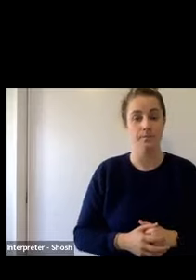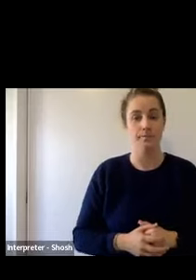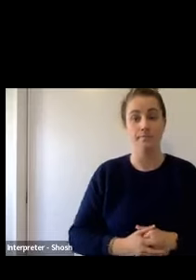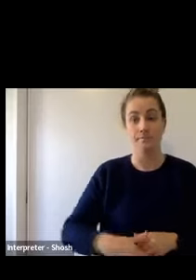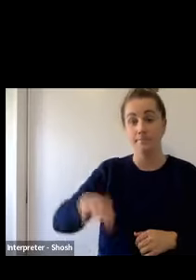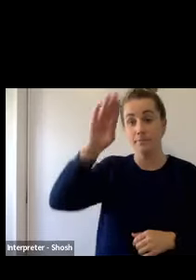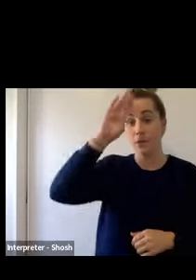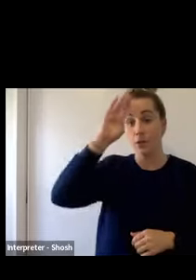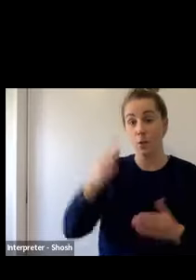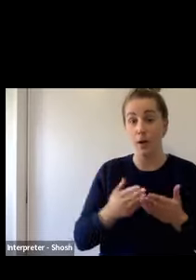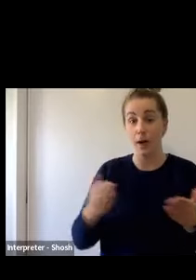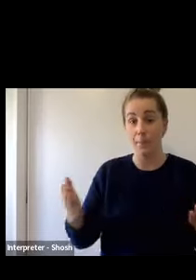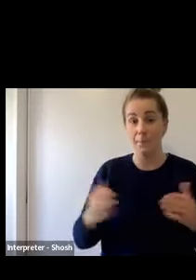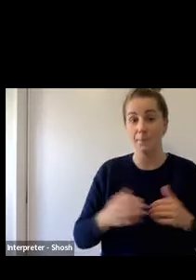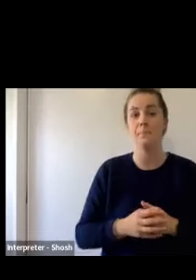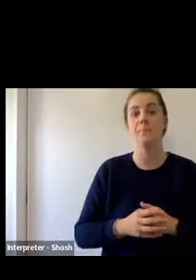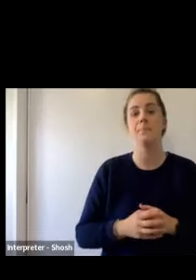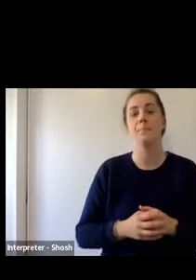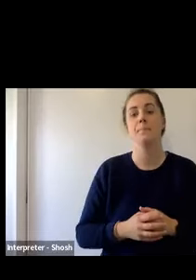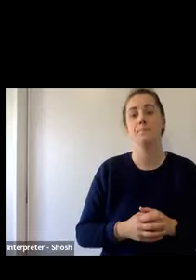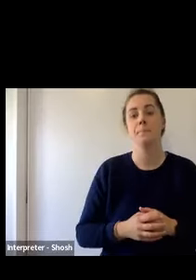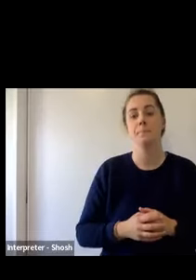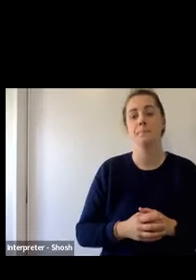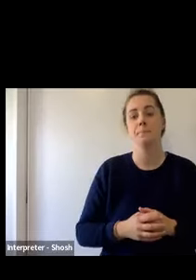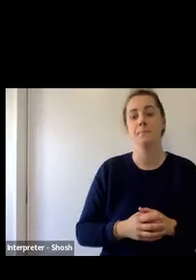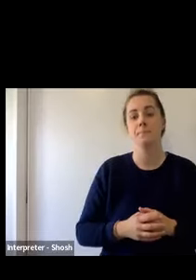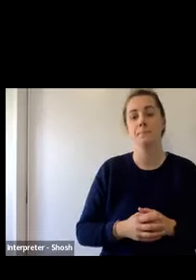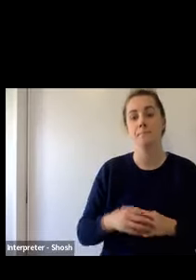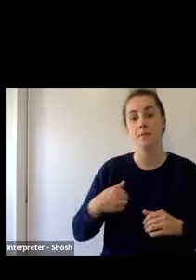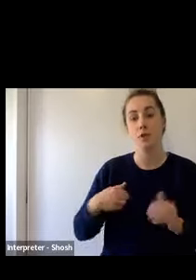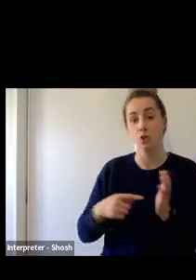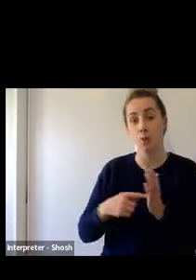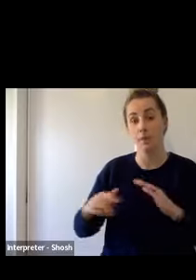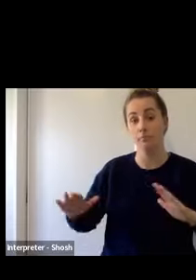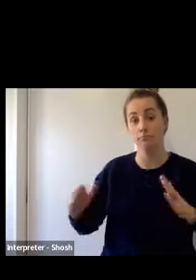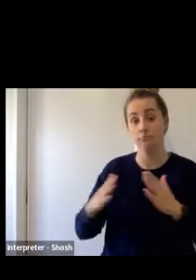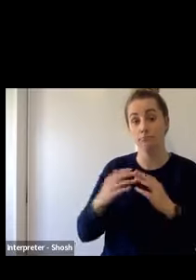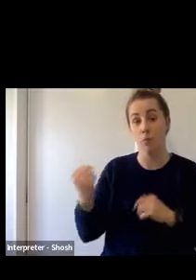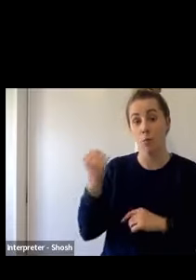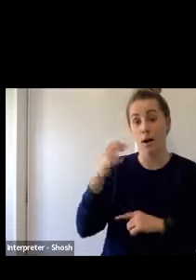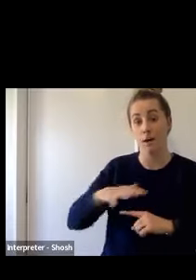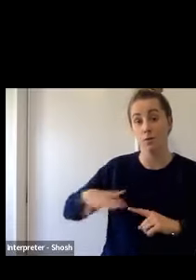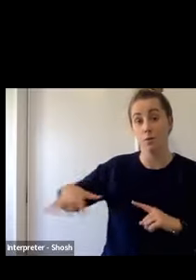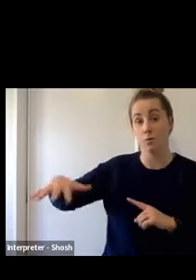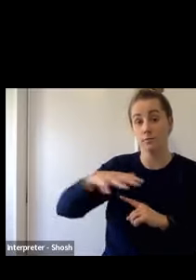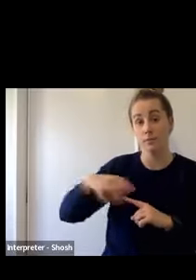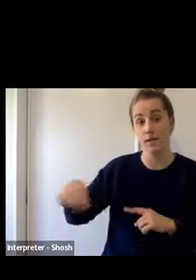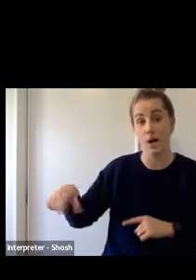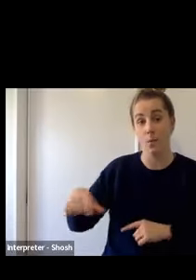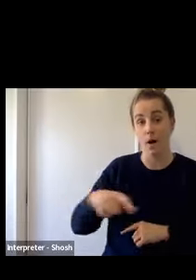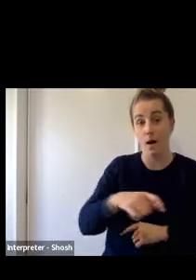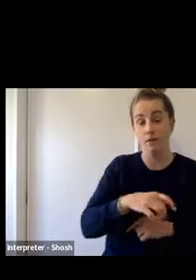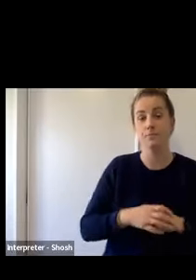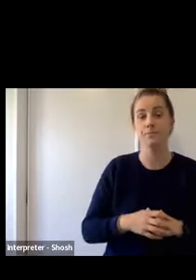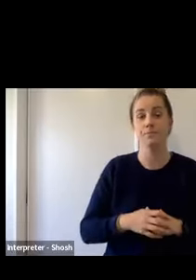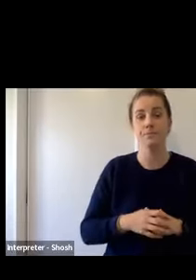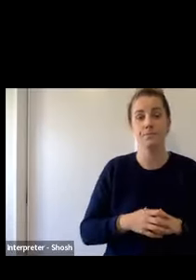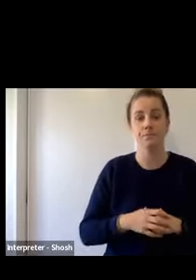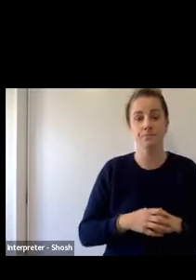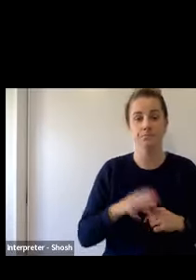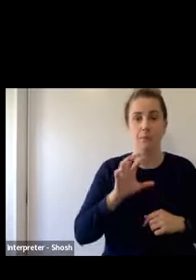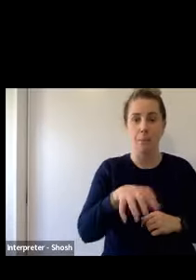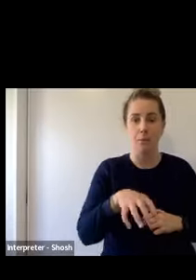Kia ora, Tim. Ko taupere te maunga, ko Waikato te awa, ko Ngāti Mahuta te